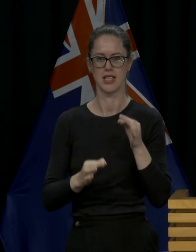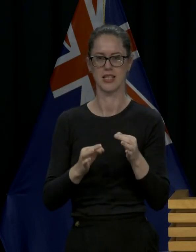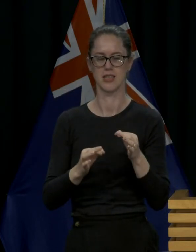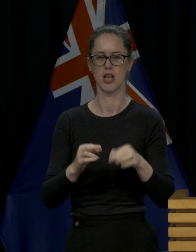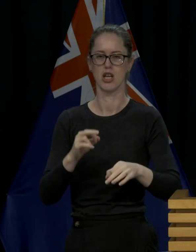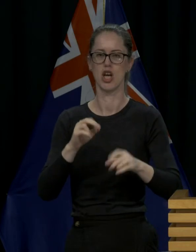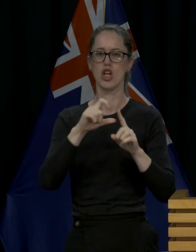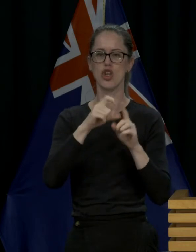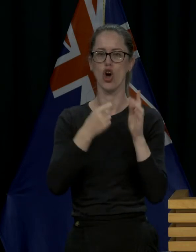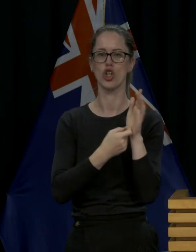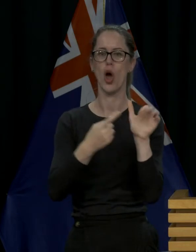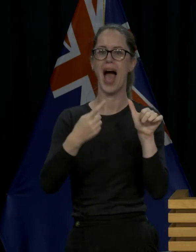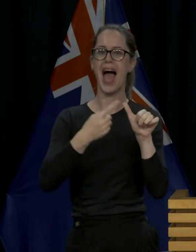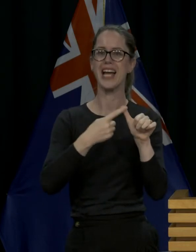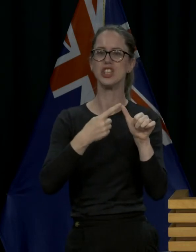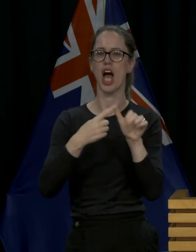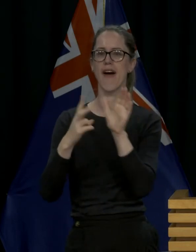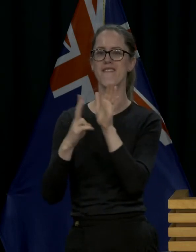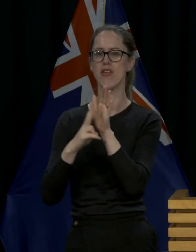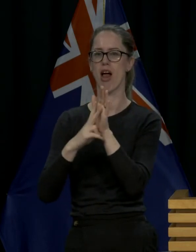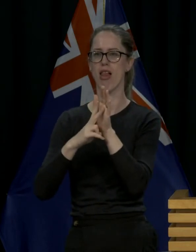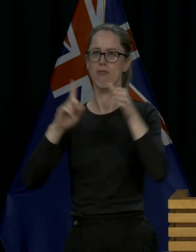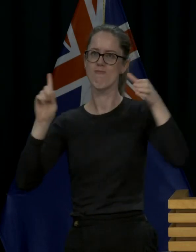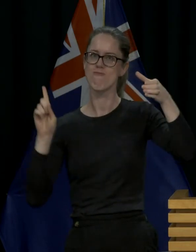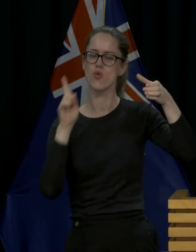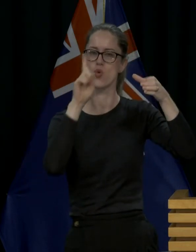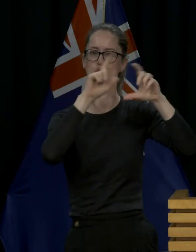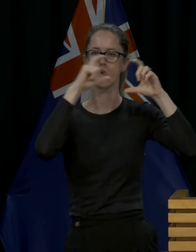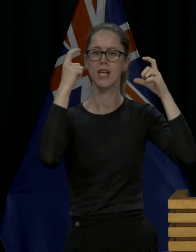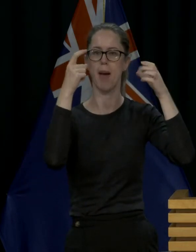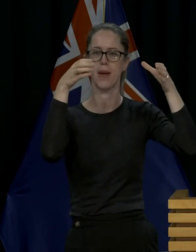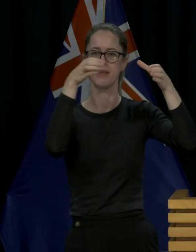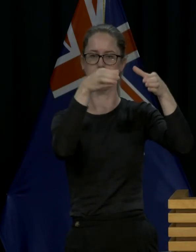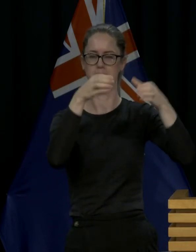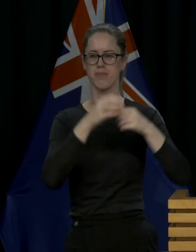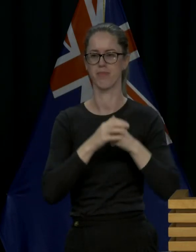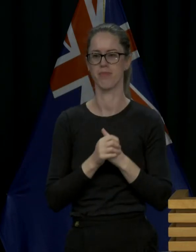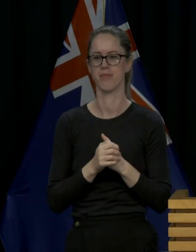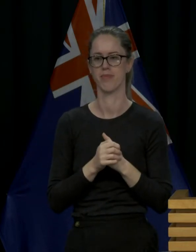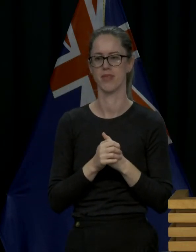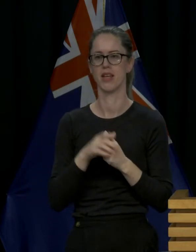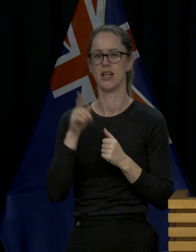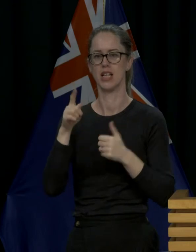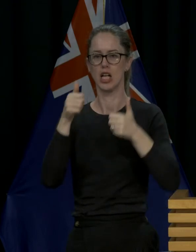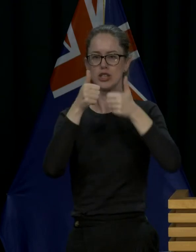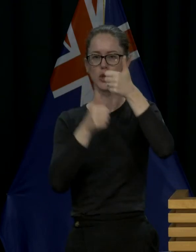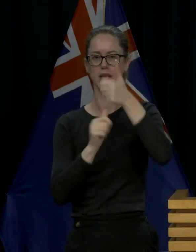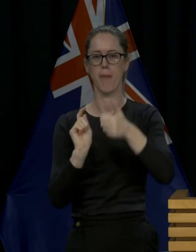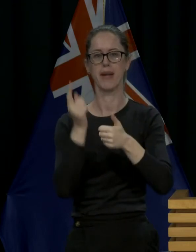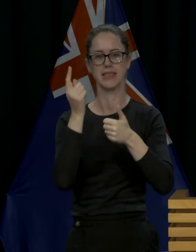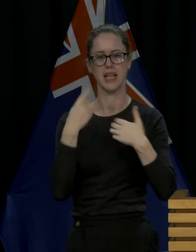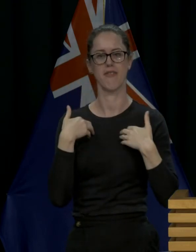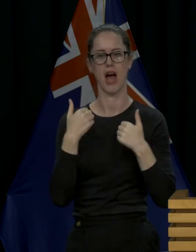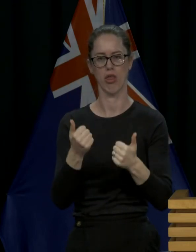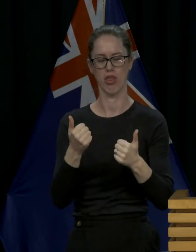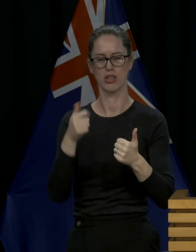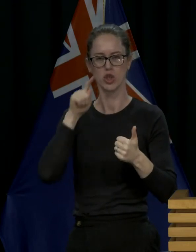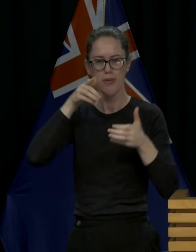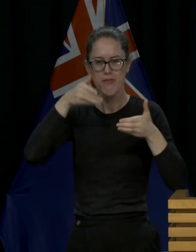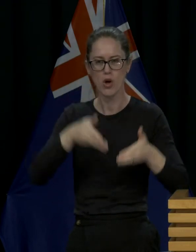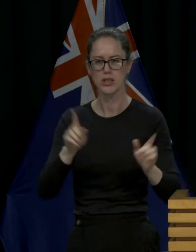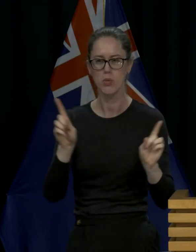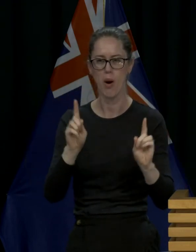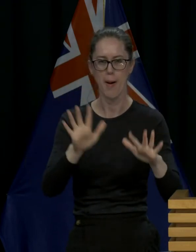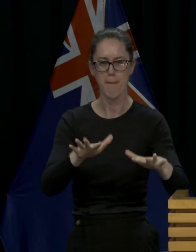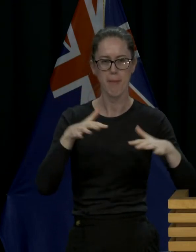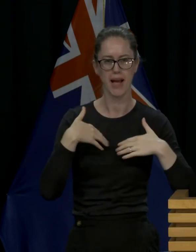Dr. Aisha Verrall directly into Cabinet as another Associate Minister of Health, with delegations for